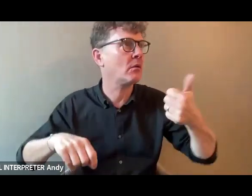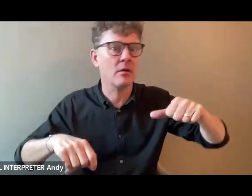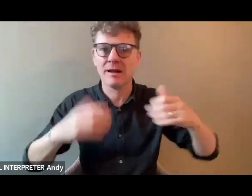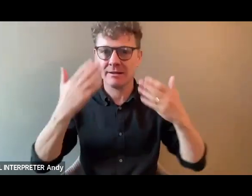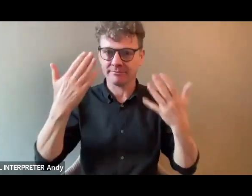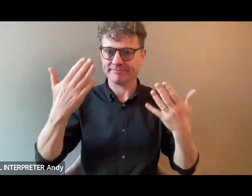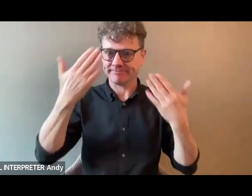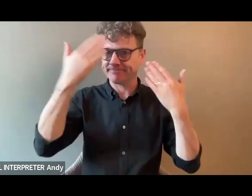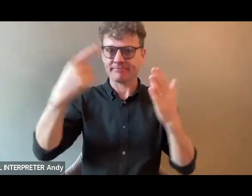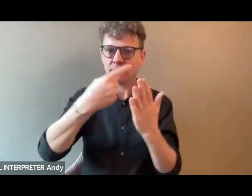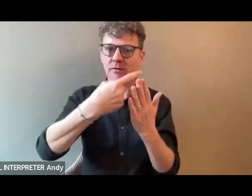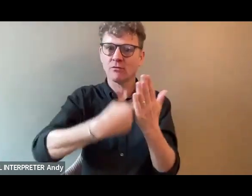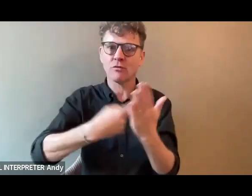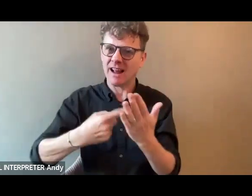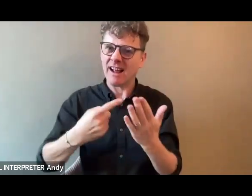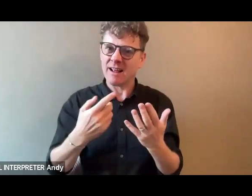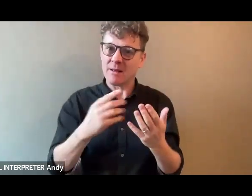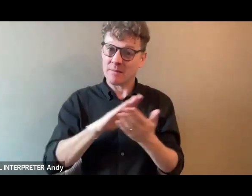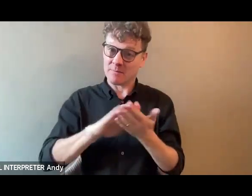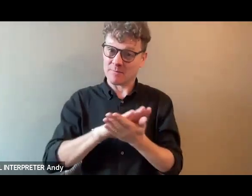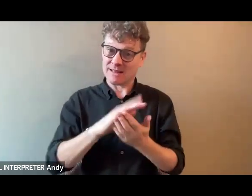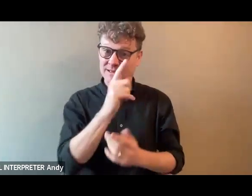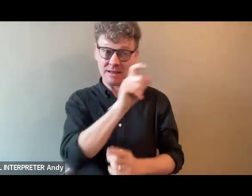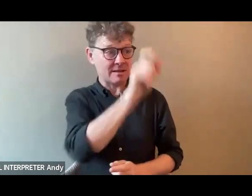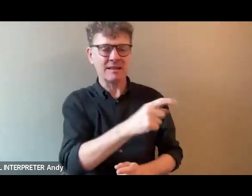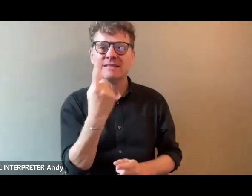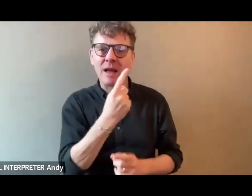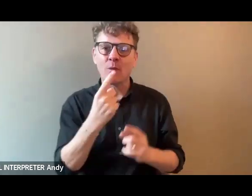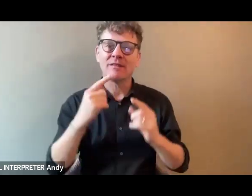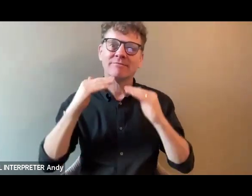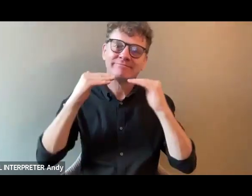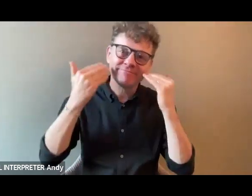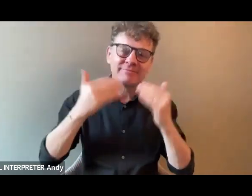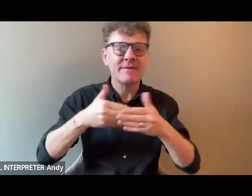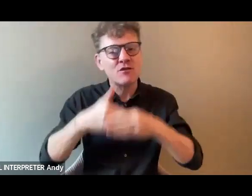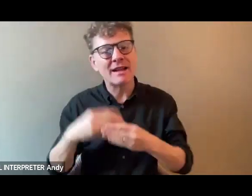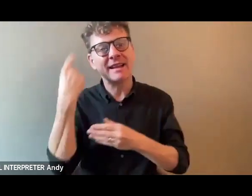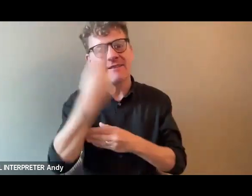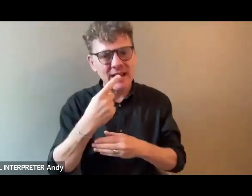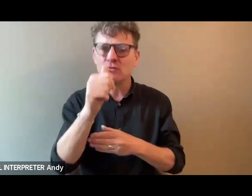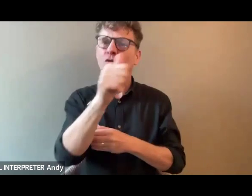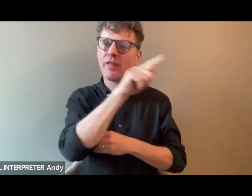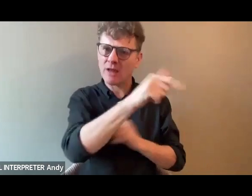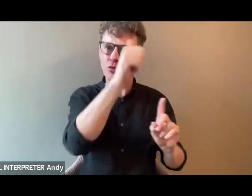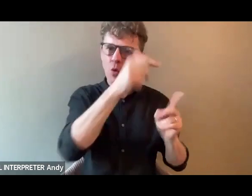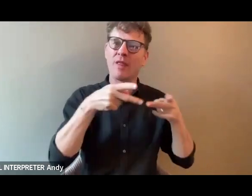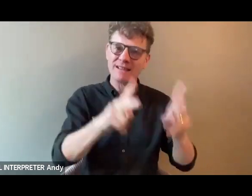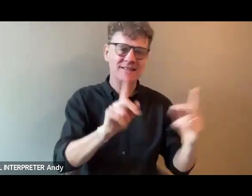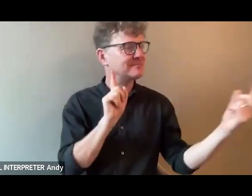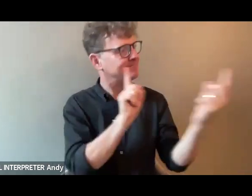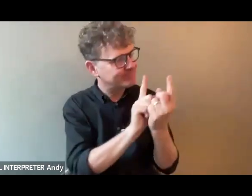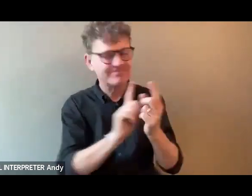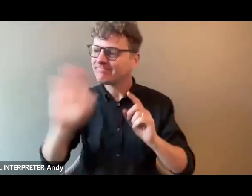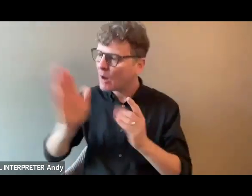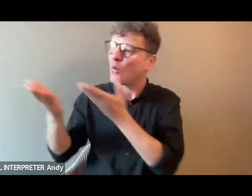And actually just having a person who knows the rules, a friendly face who knows the system and who can welcome you in and who you don't